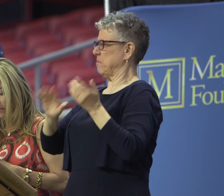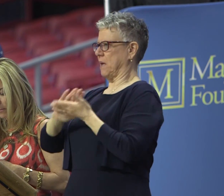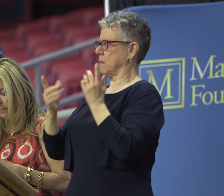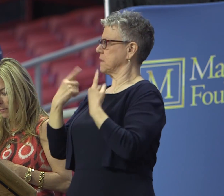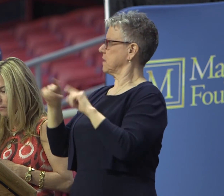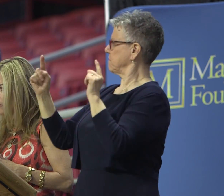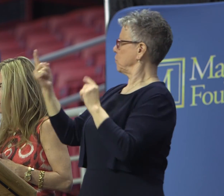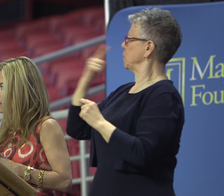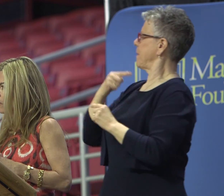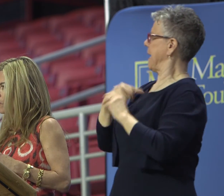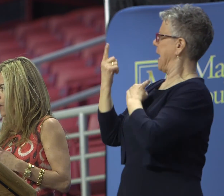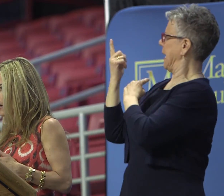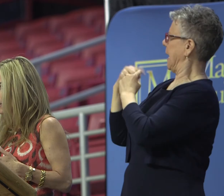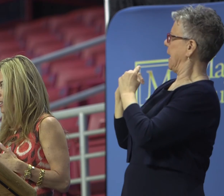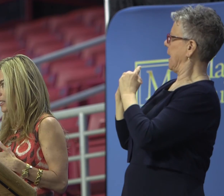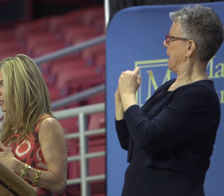successful.